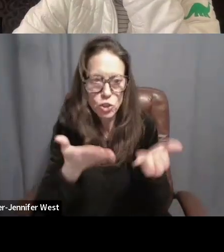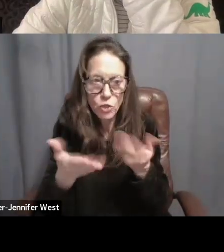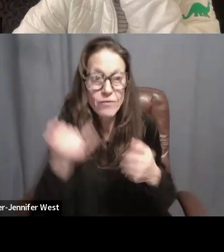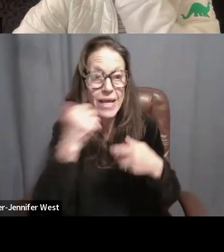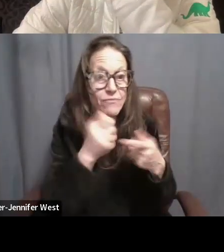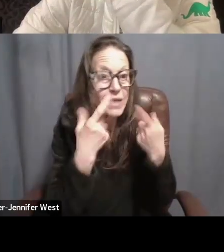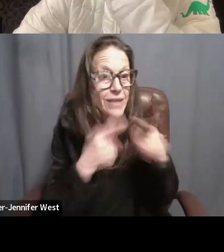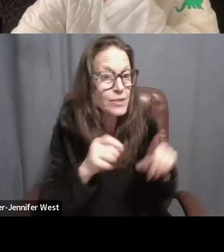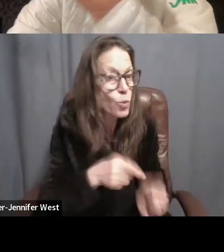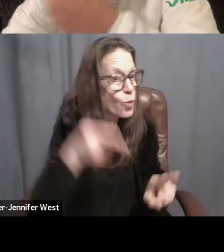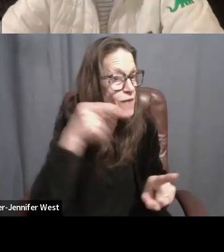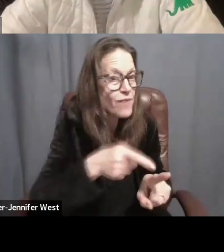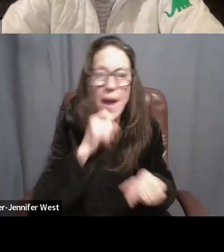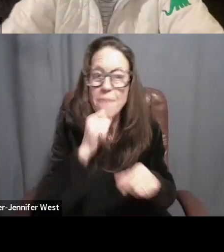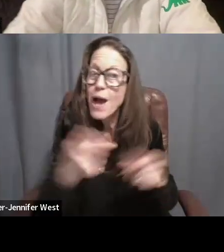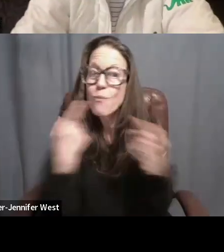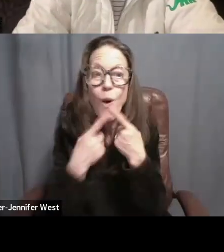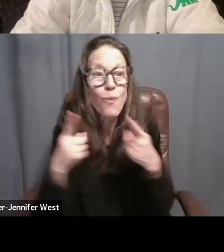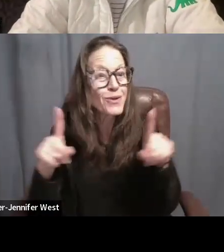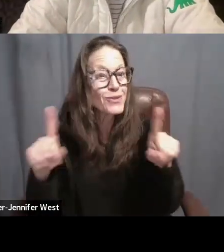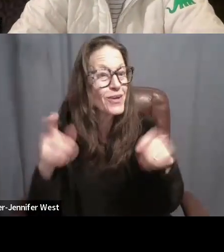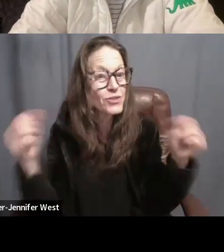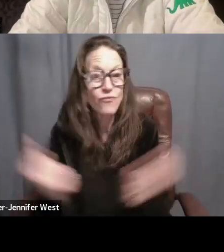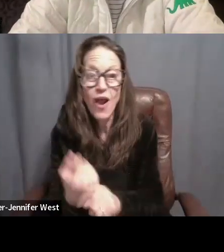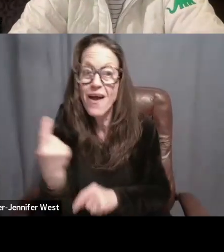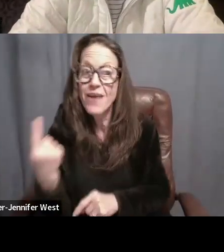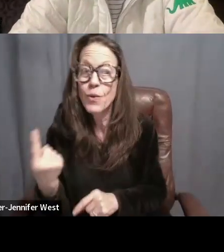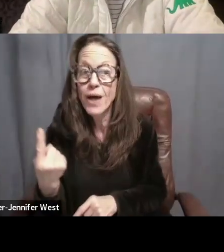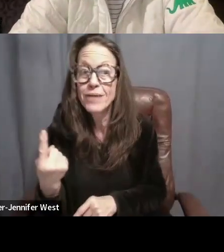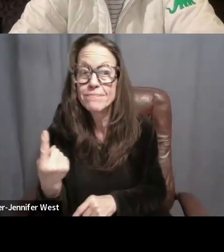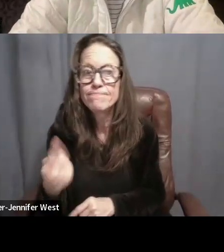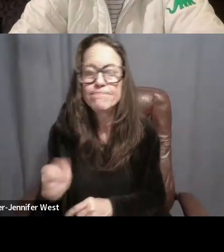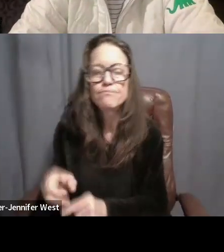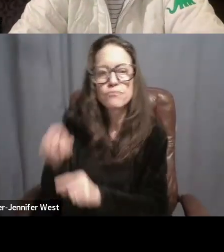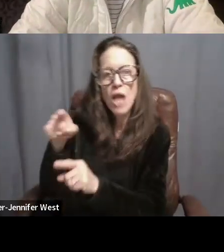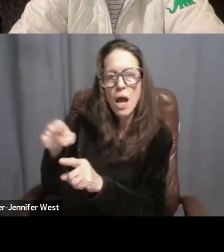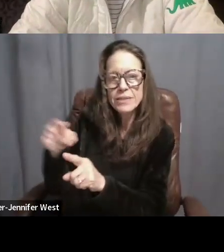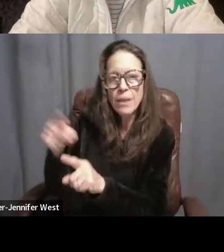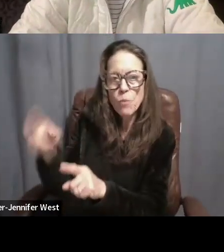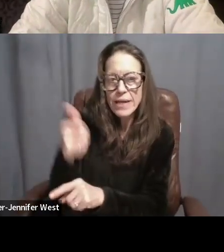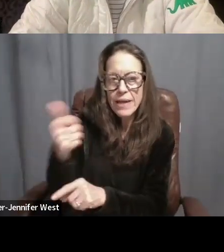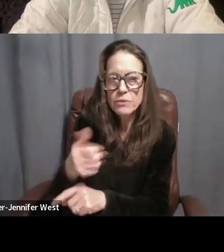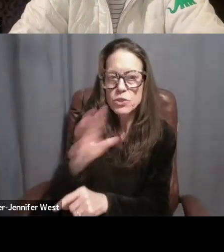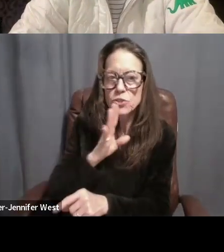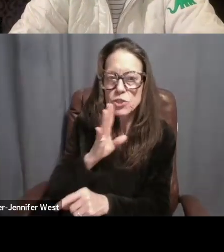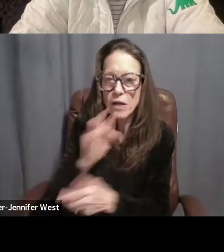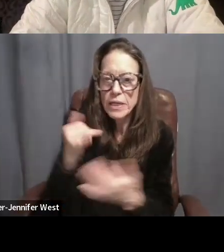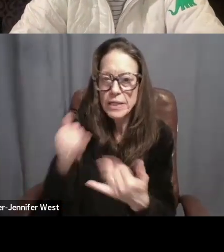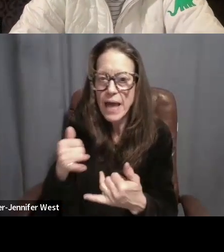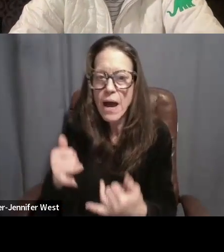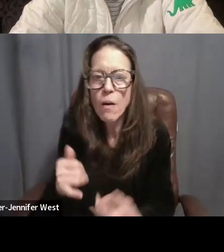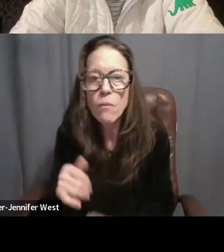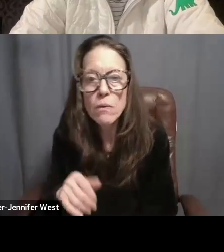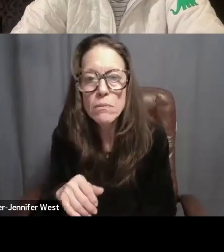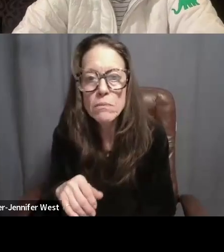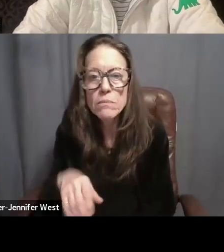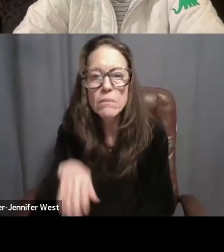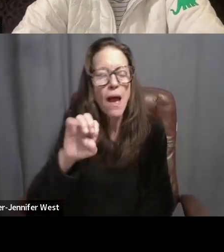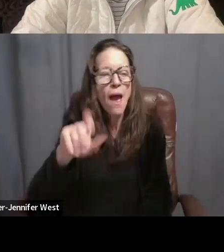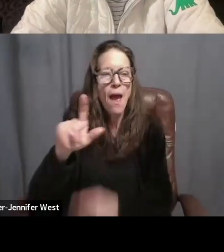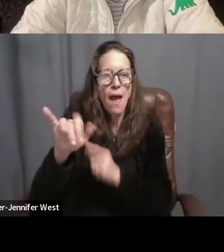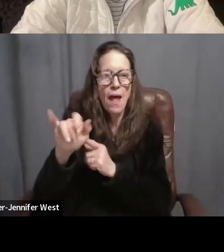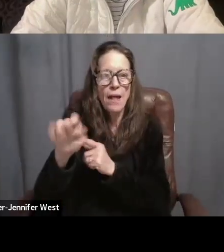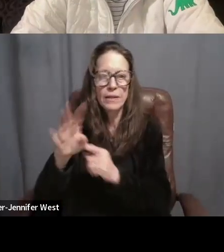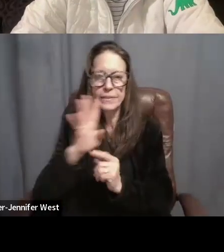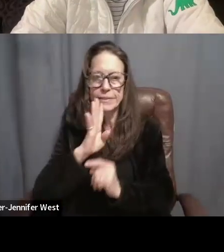anybody. I wanted to clarify something just because of some of the questions in the chat. For those of